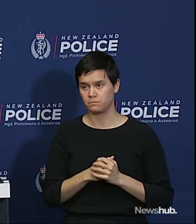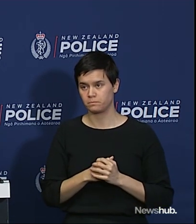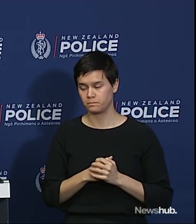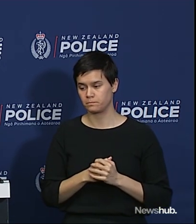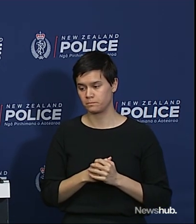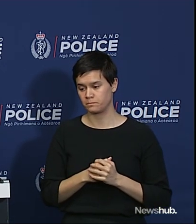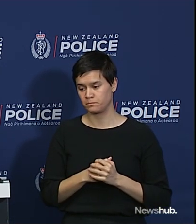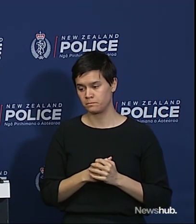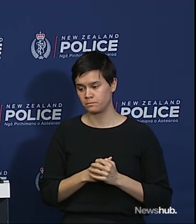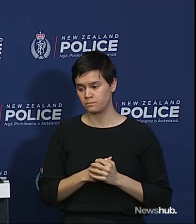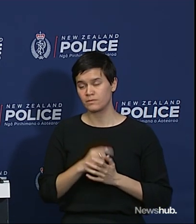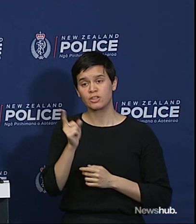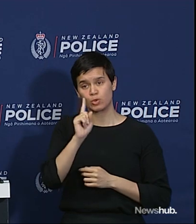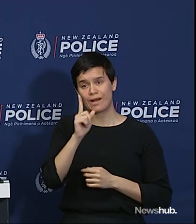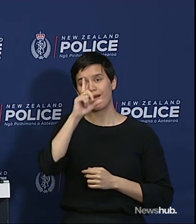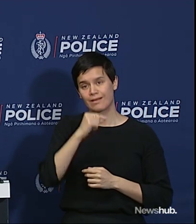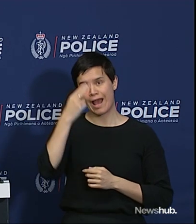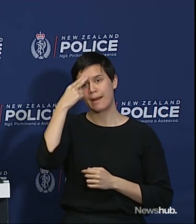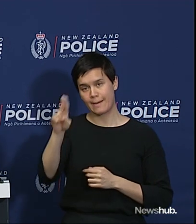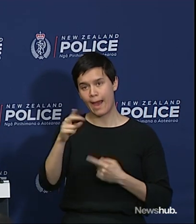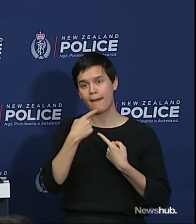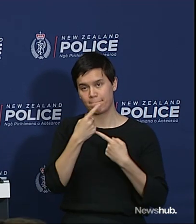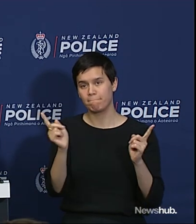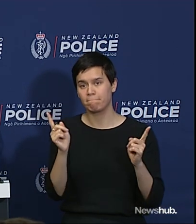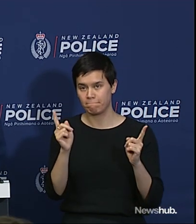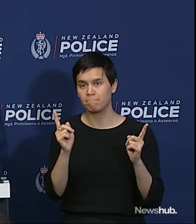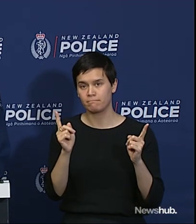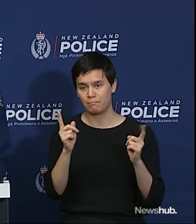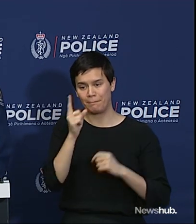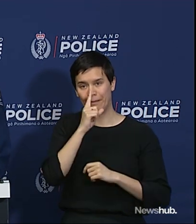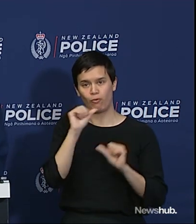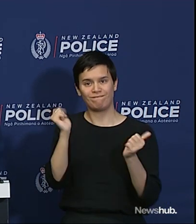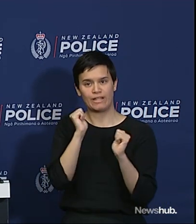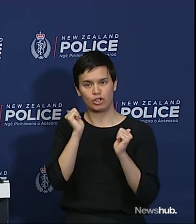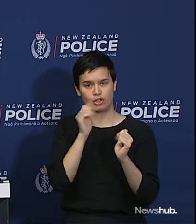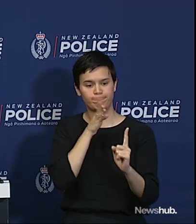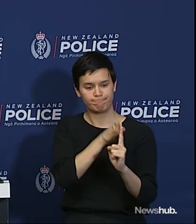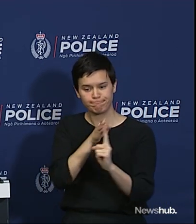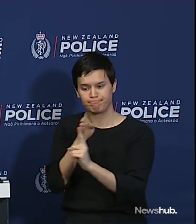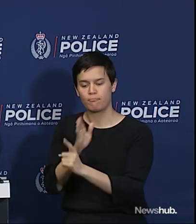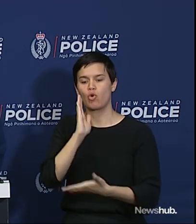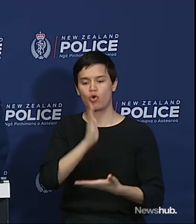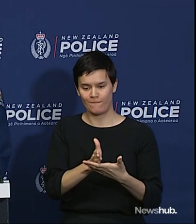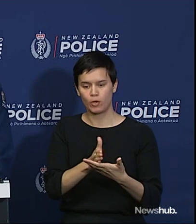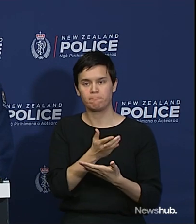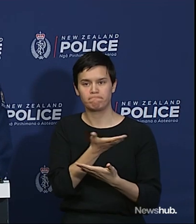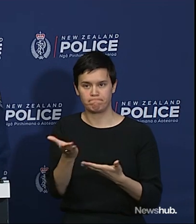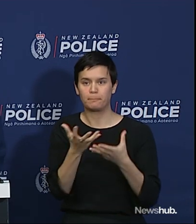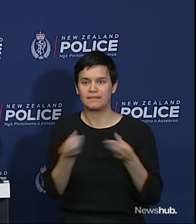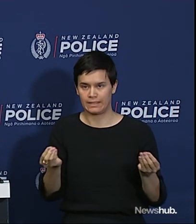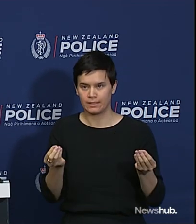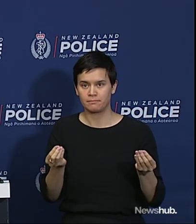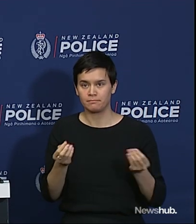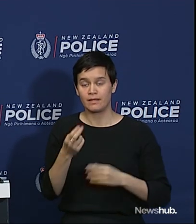Today, we are able to release the names of those who have been identified or confirmed as missing.